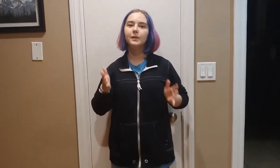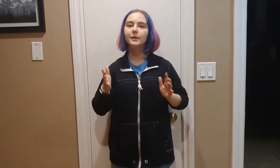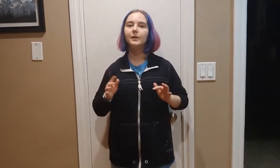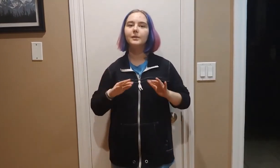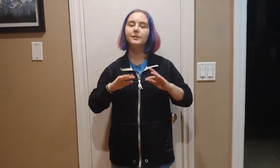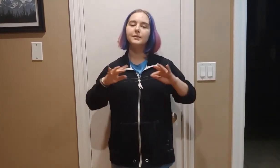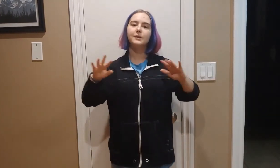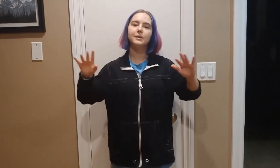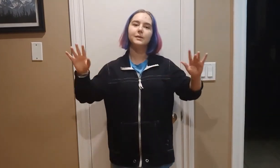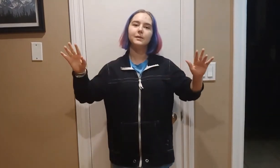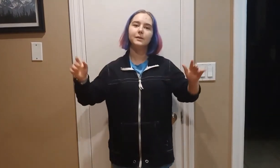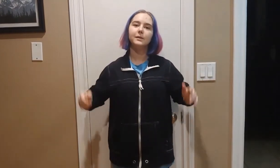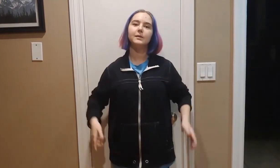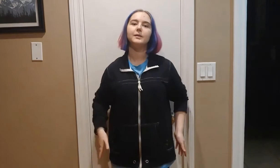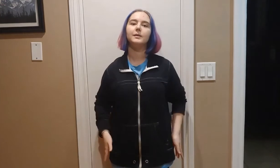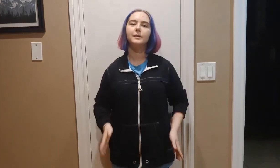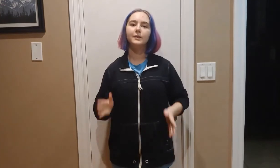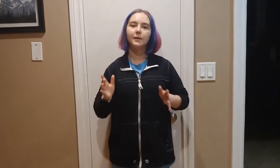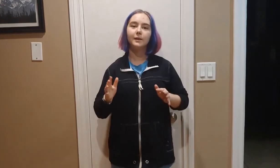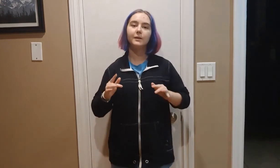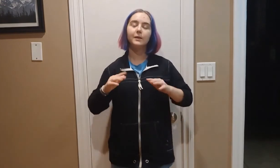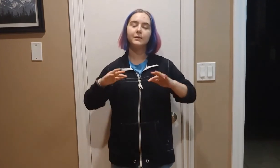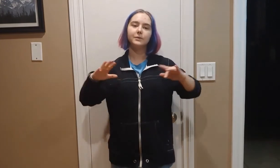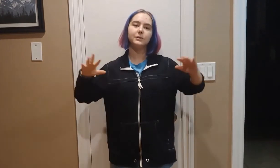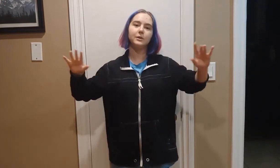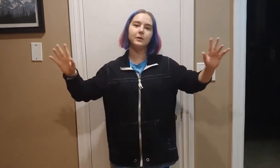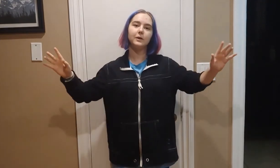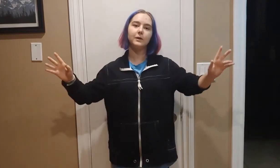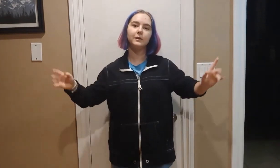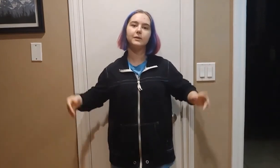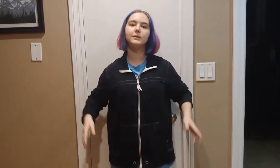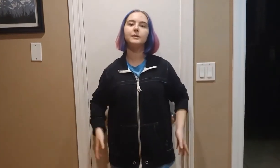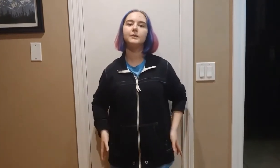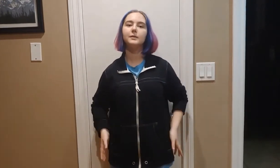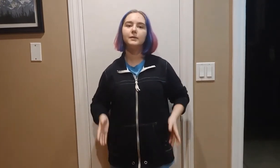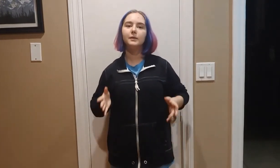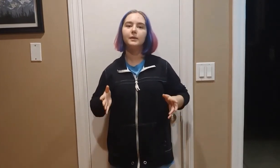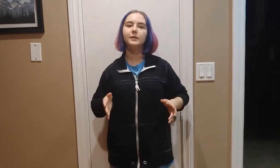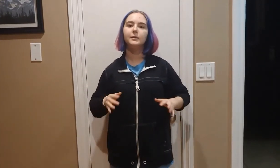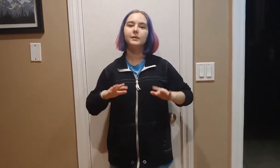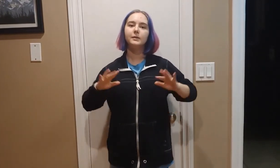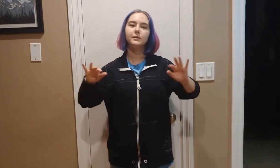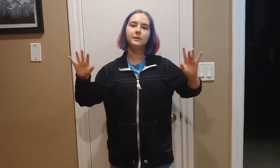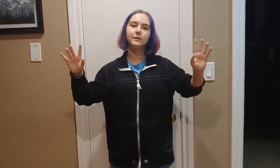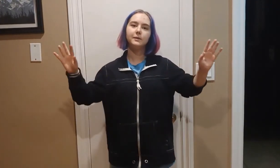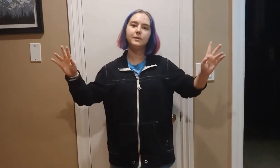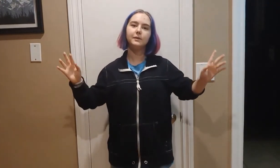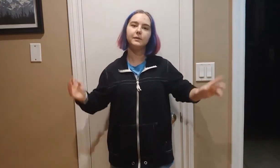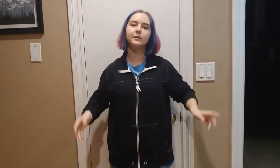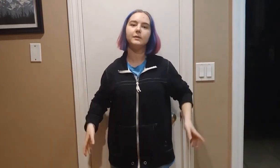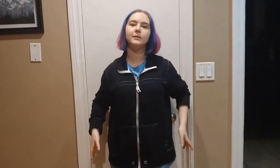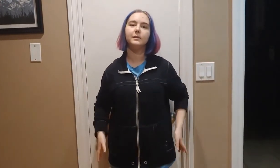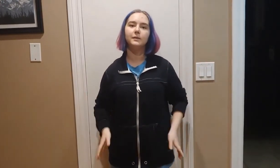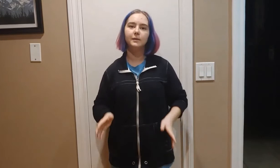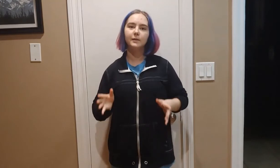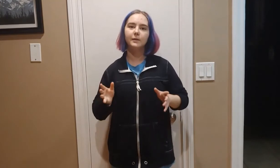let it shine. Let it shine, let it shine,